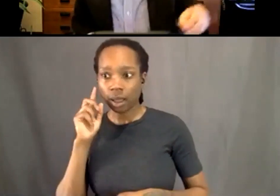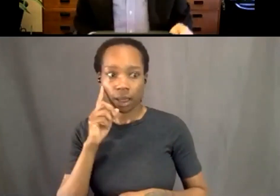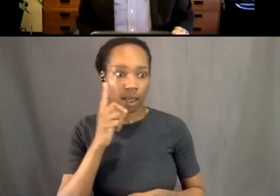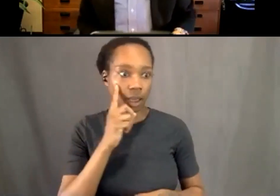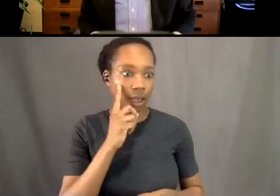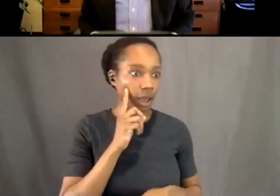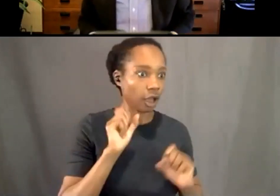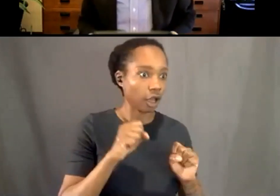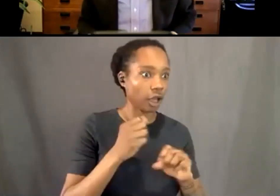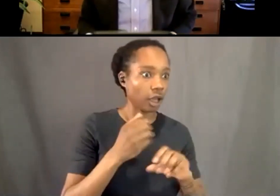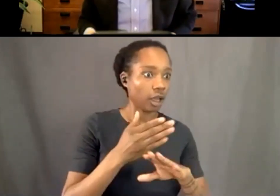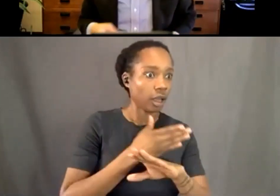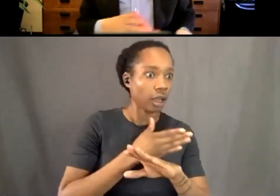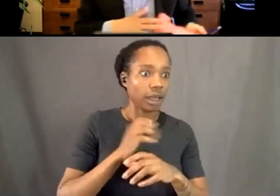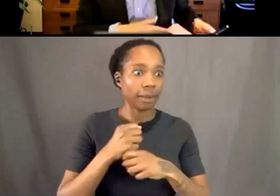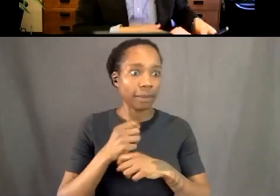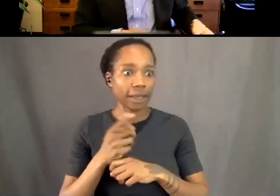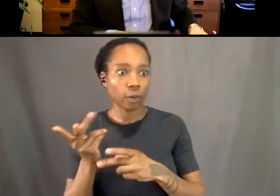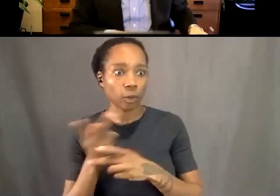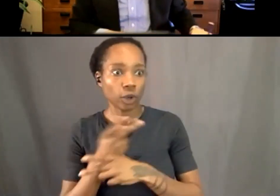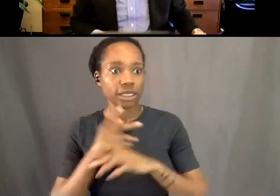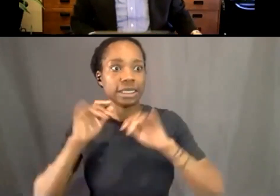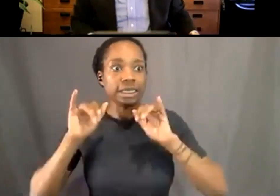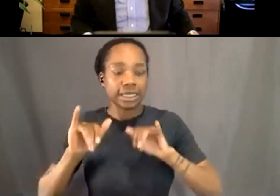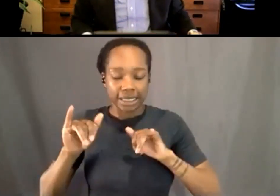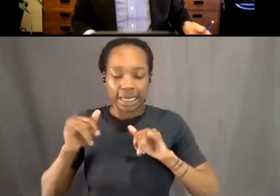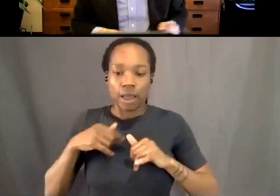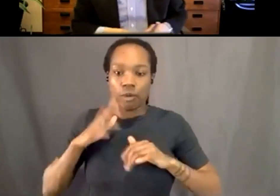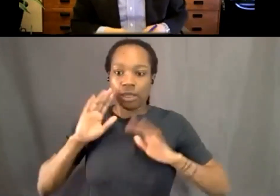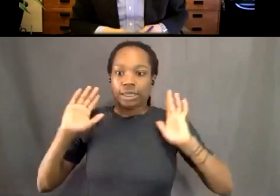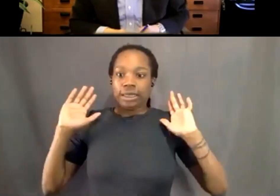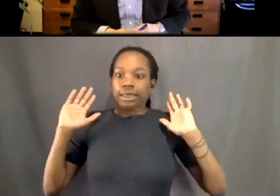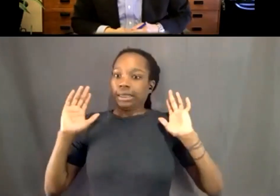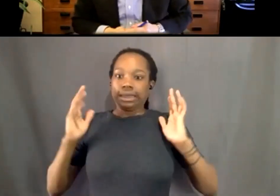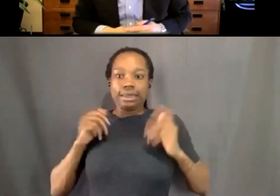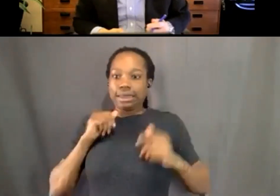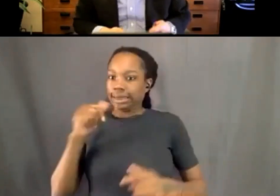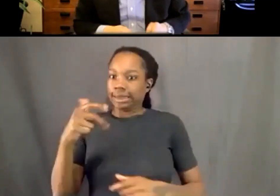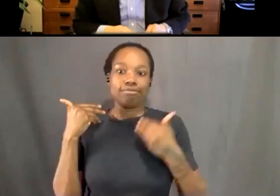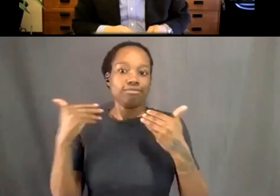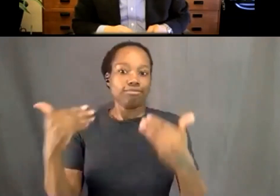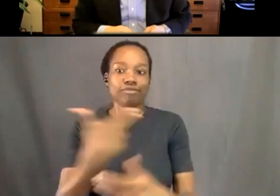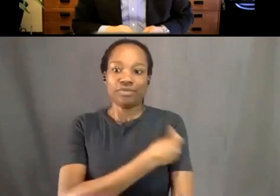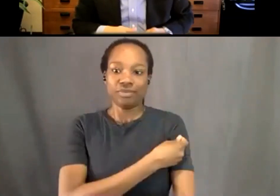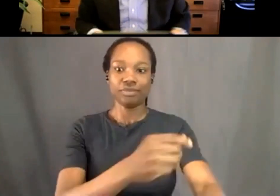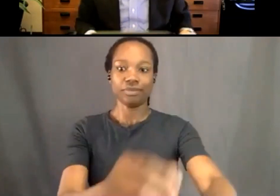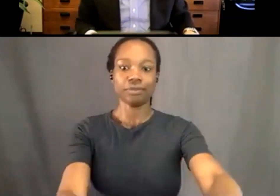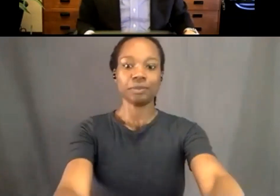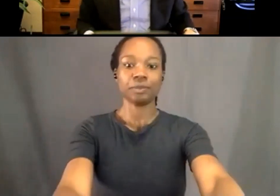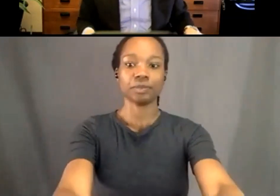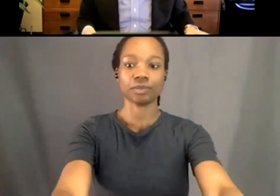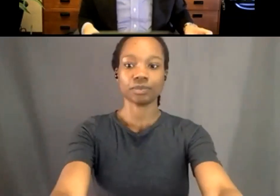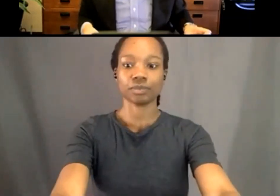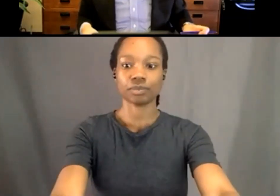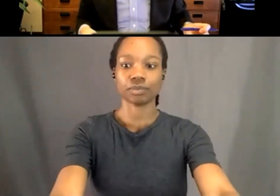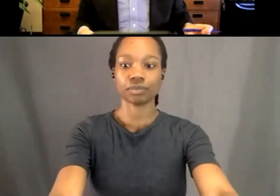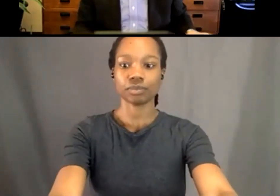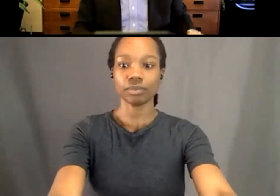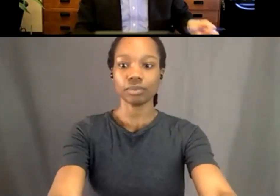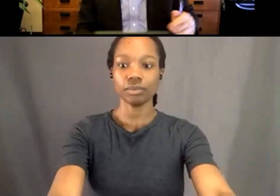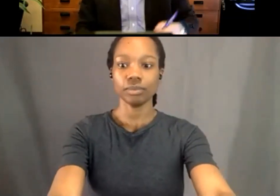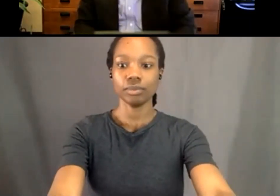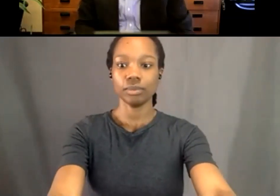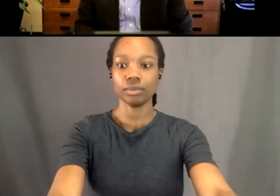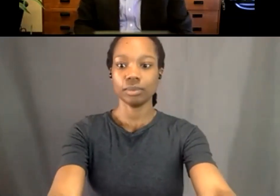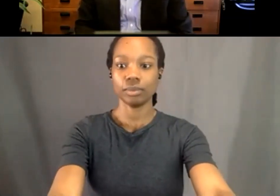that causes me to say, okay, I'm not going to do it. But I think that that's a good example of not, people not getting information.